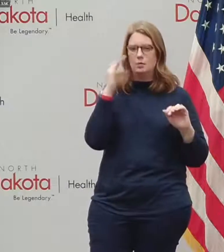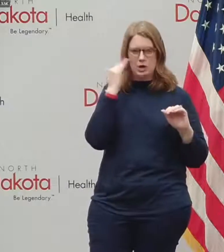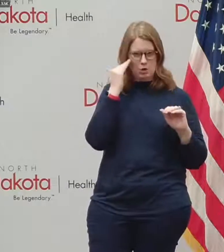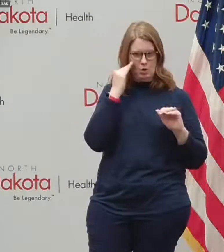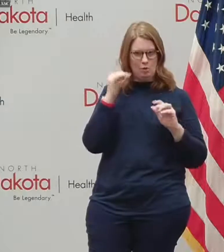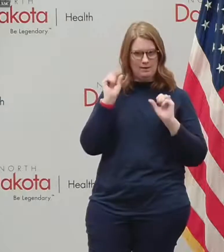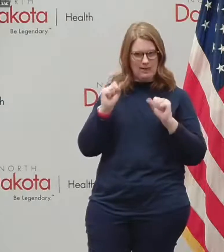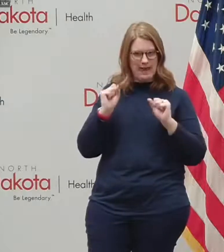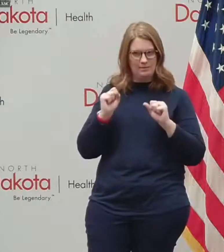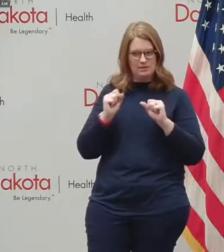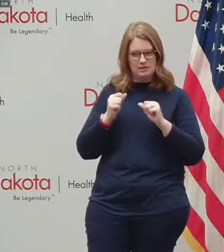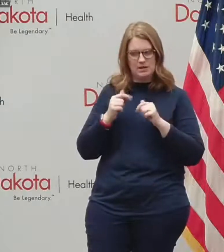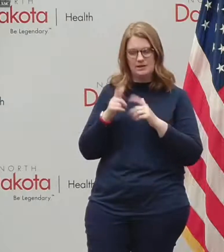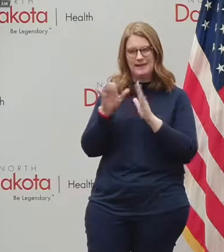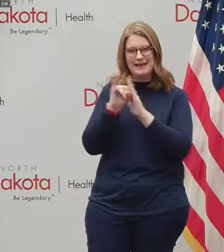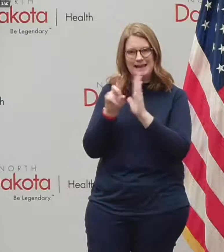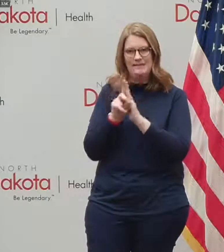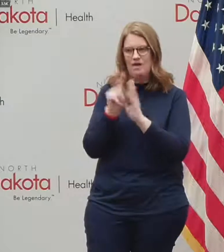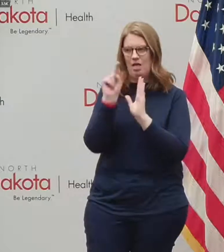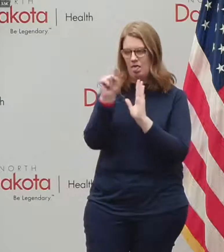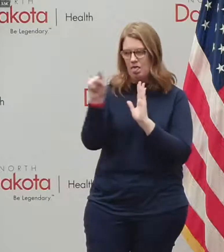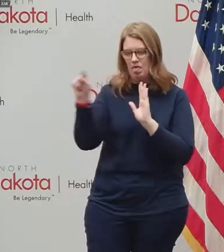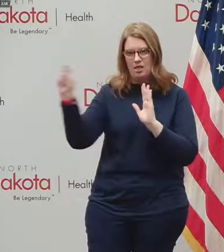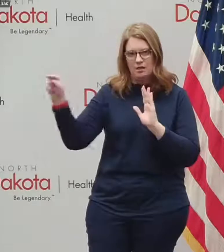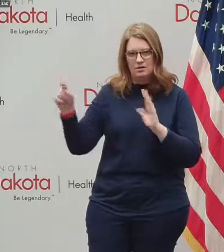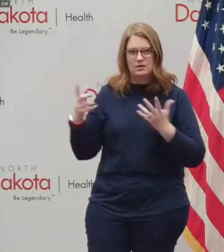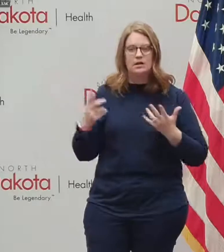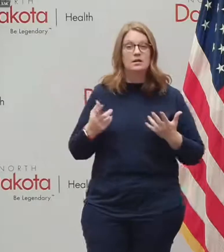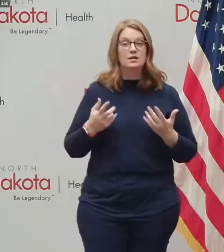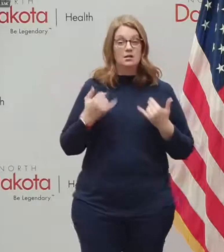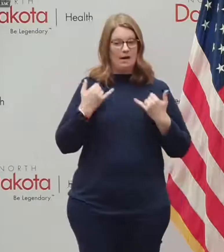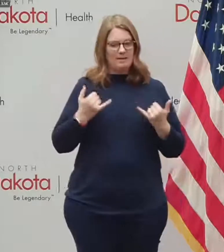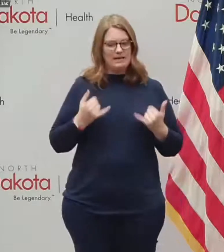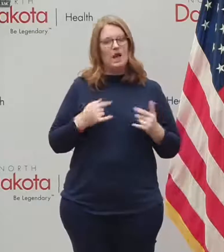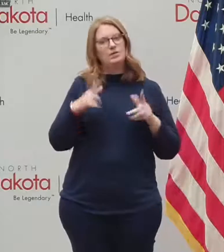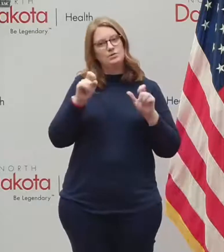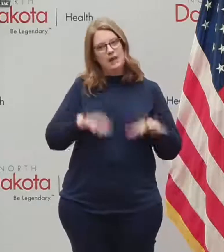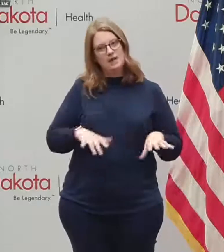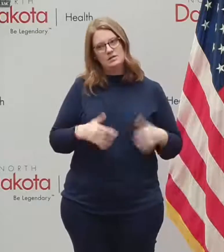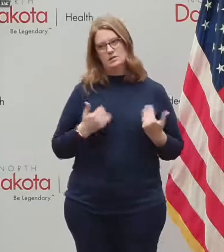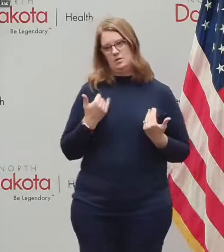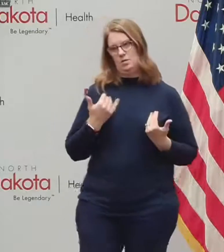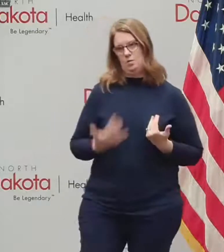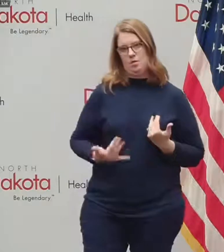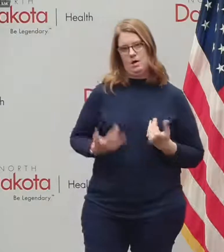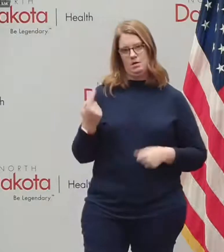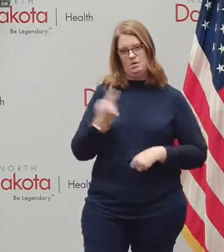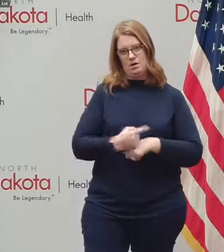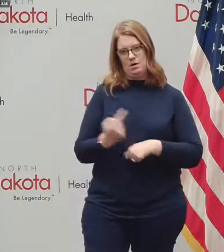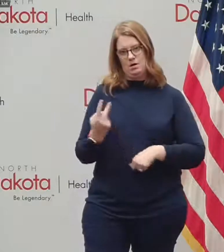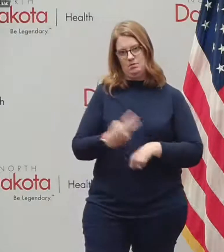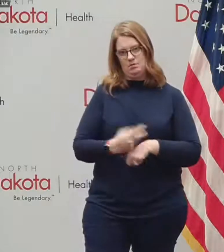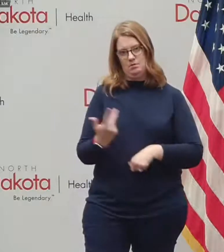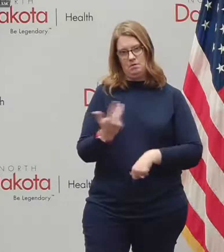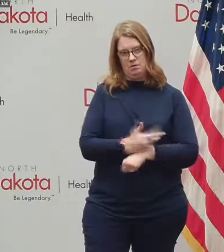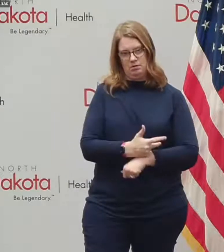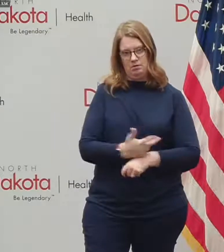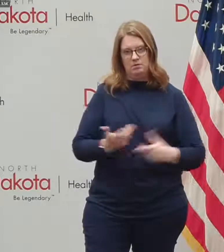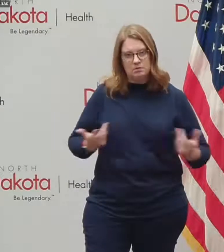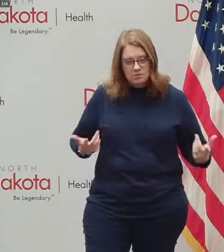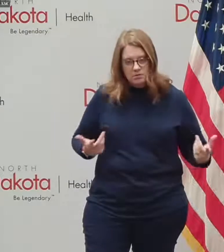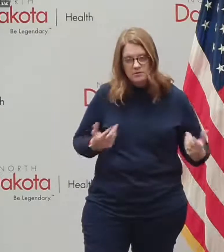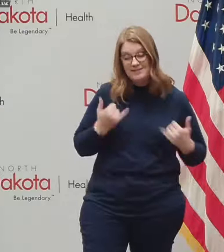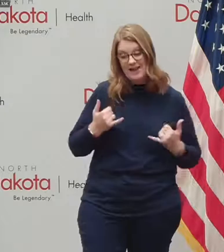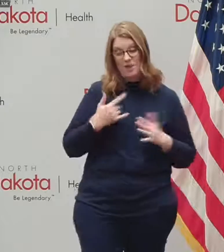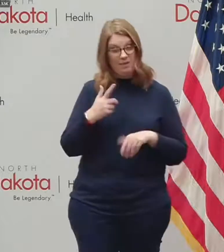knock this thing down faster, because if you take that lag time out, I mean, even when we were doing the work in long-term care, when we've been